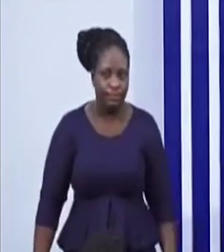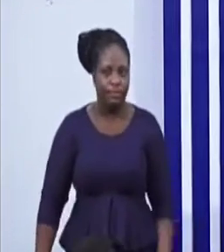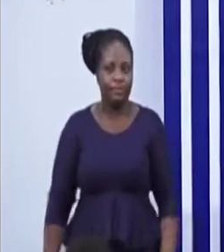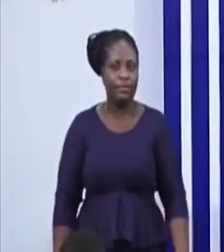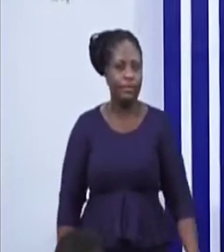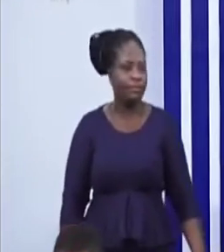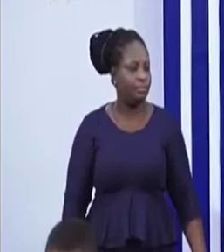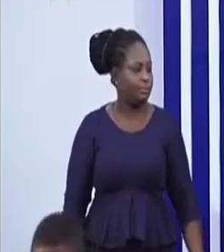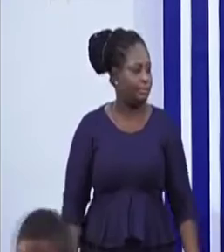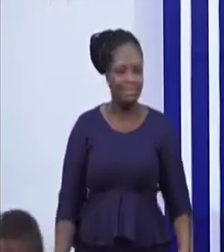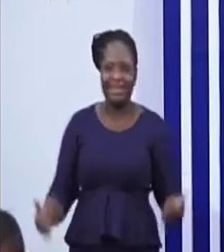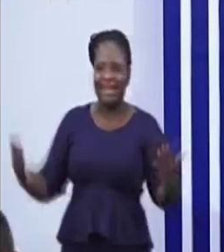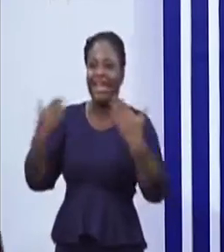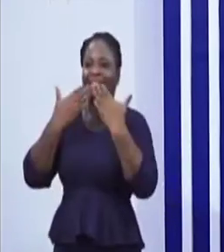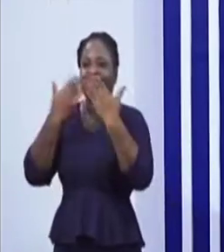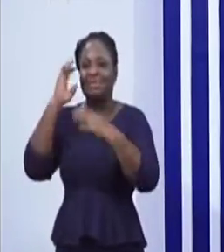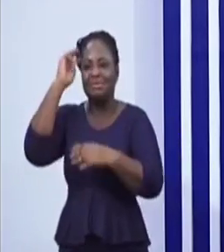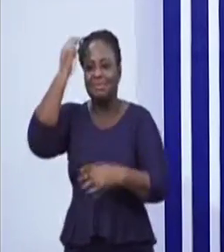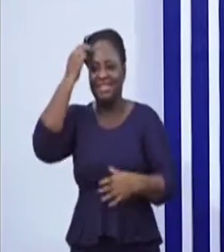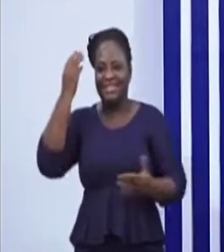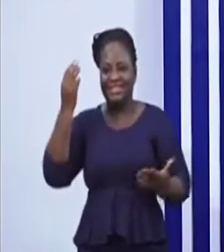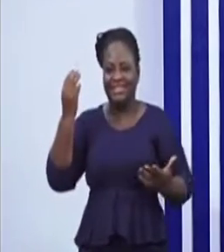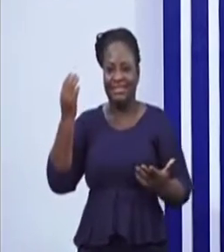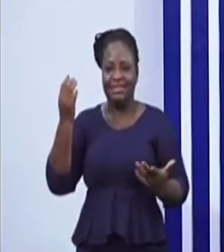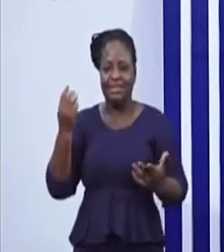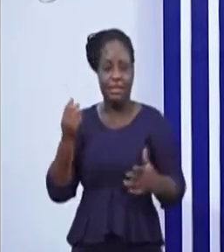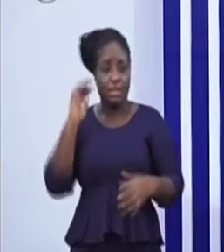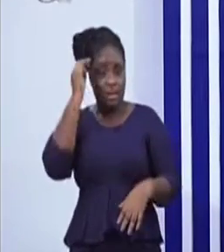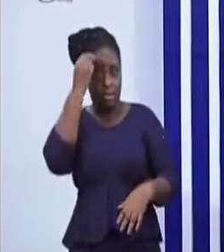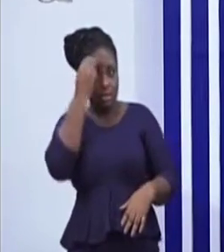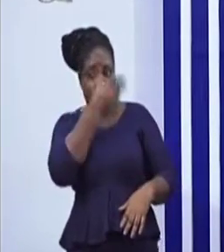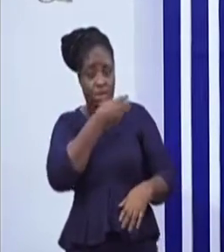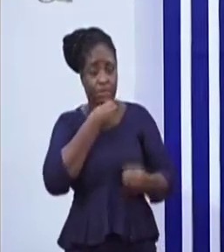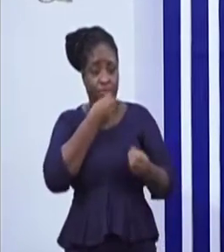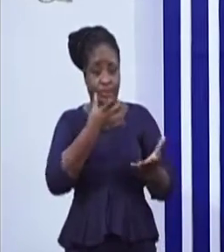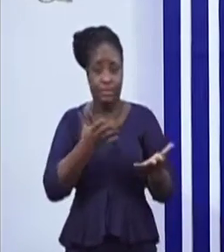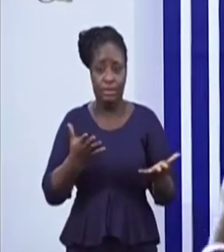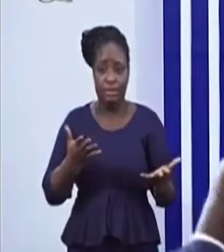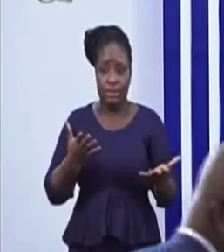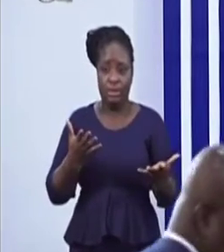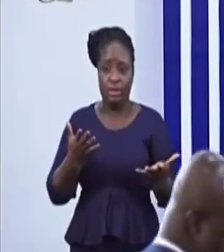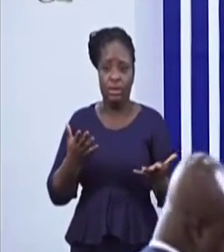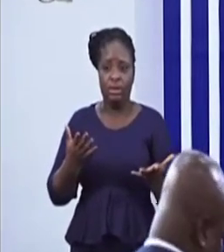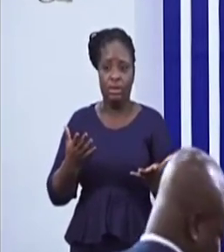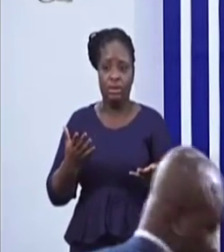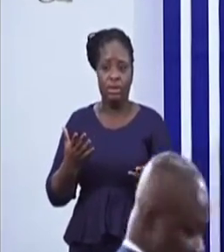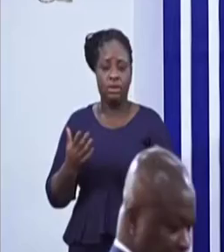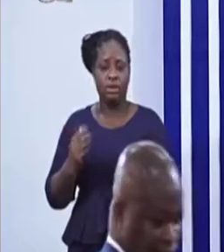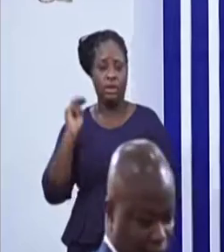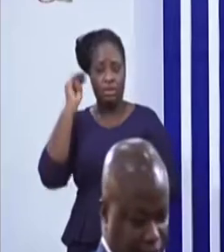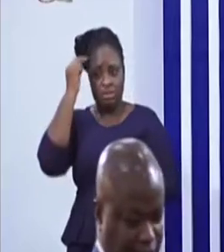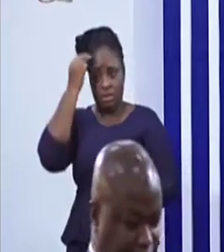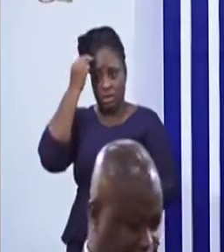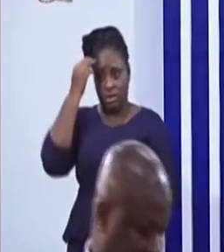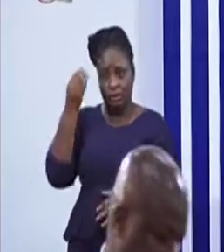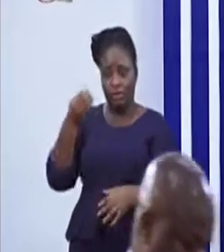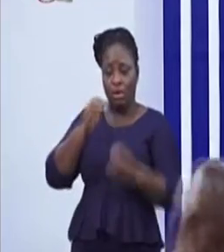Okay. Honorable Minister, thank you so much. So the Honorable Minister for Information, Honorable Minister